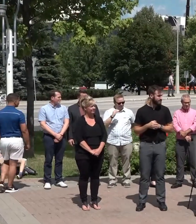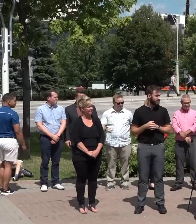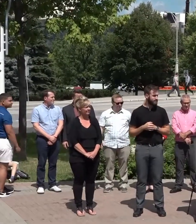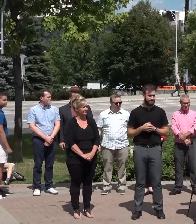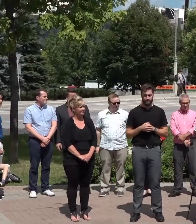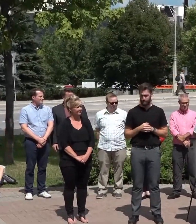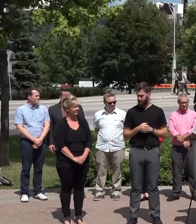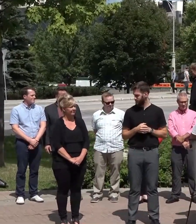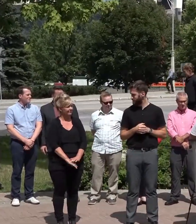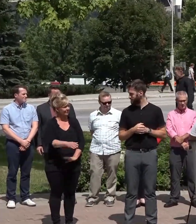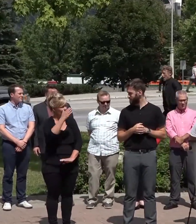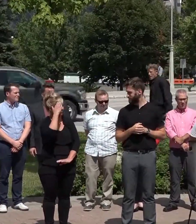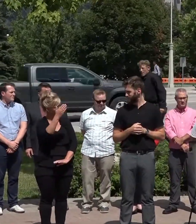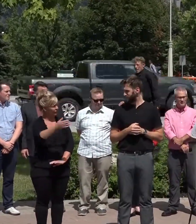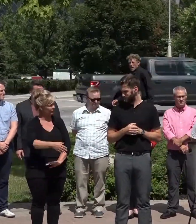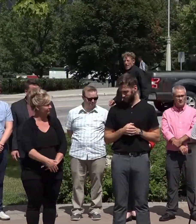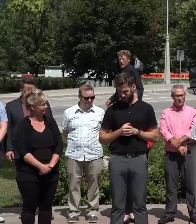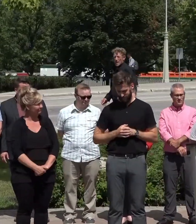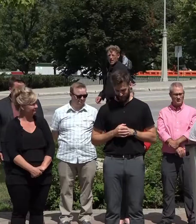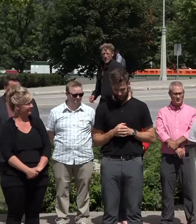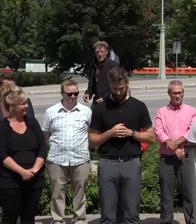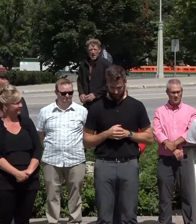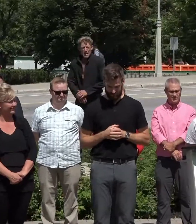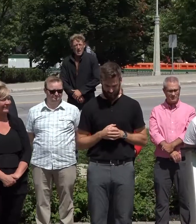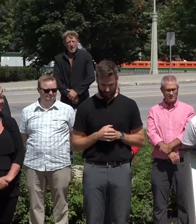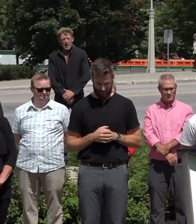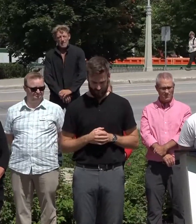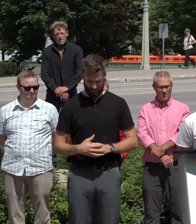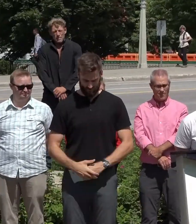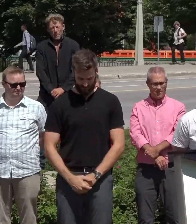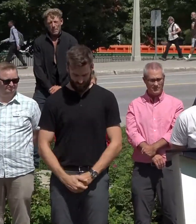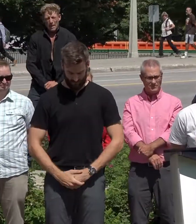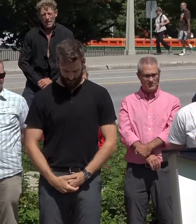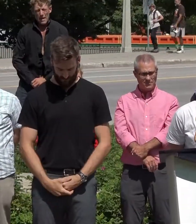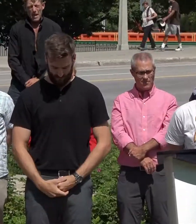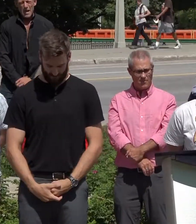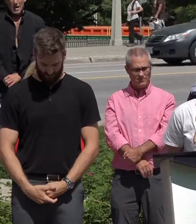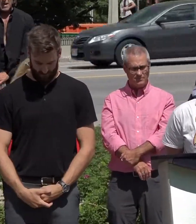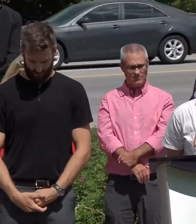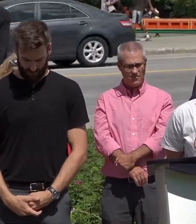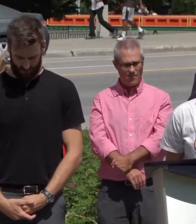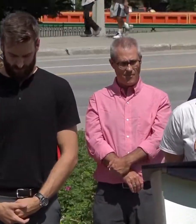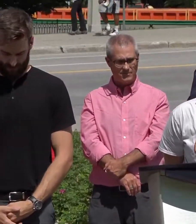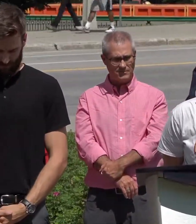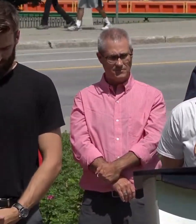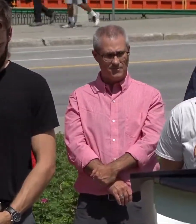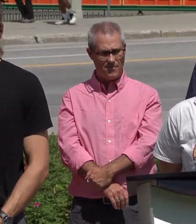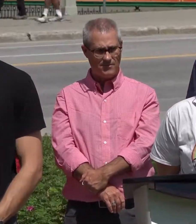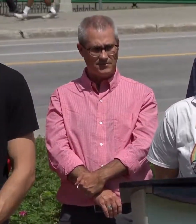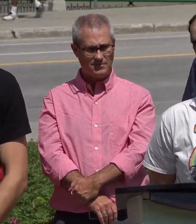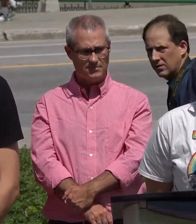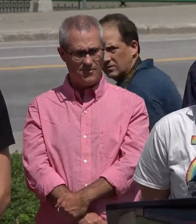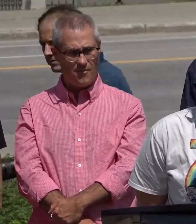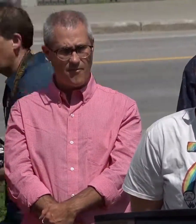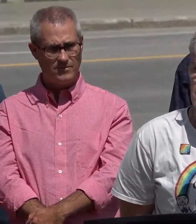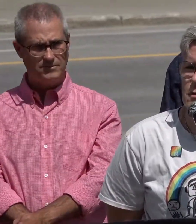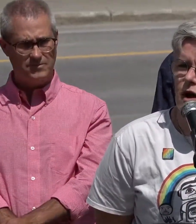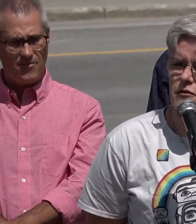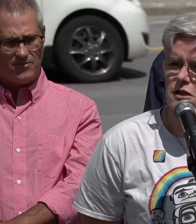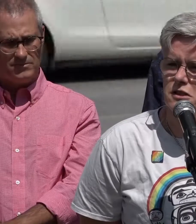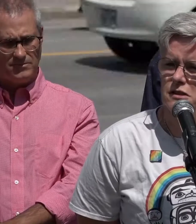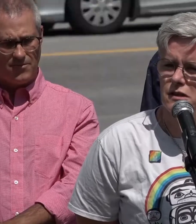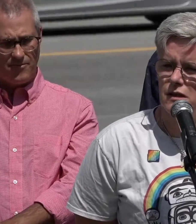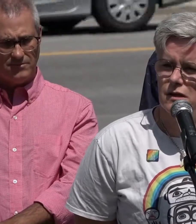Ari, bonjour, ouais, c'est Gos Kanagoa, Sheriff Doppler, Indigenous Newfoundland and Dunjaba. Dijaligi Mishkwaki Ashkwaki